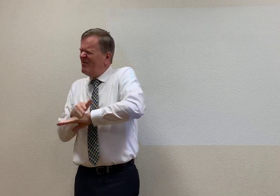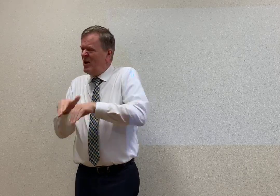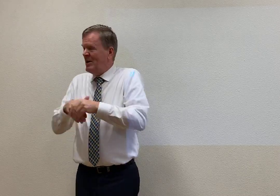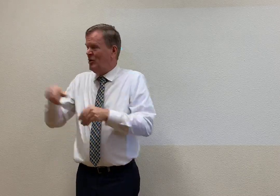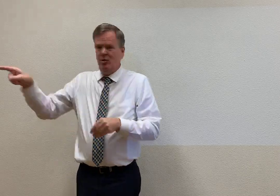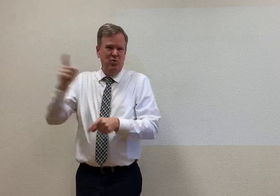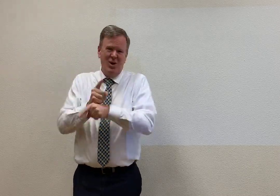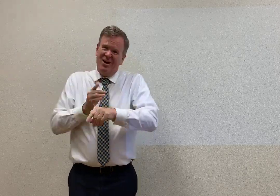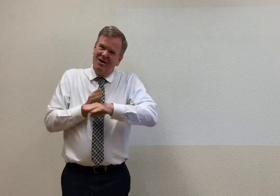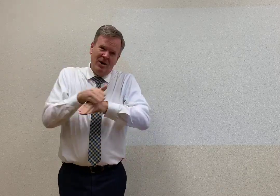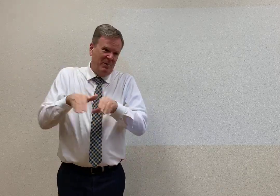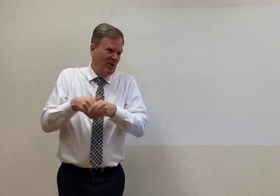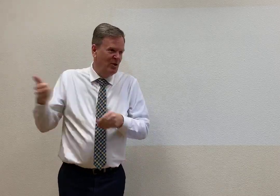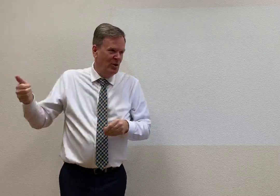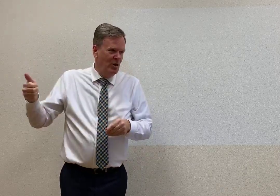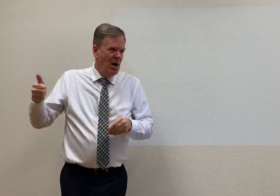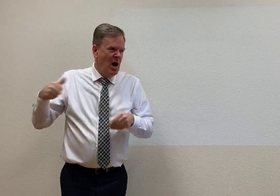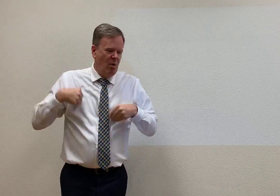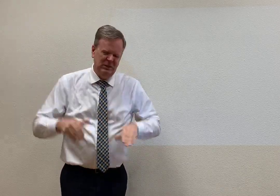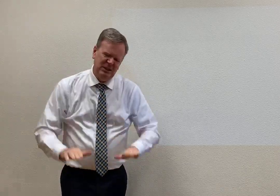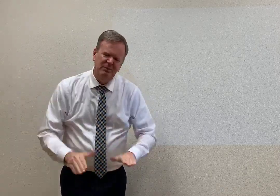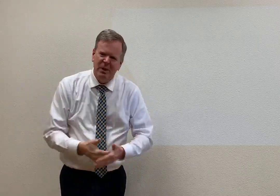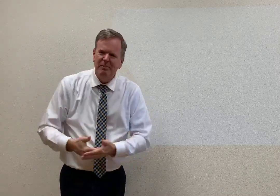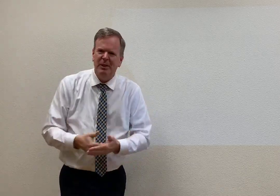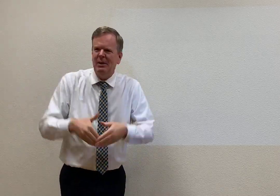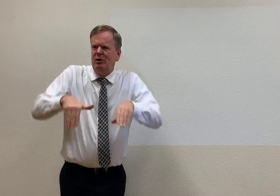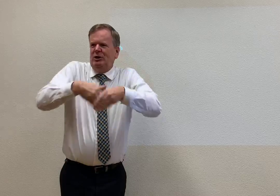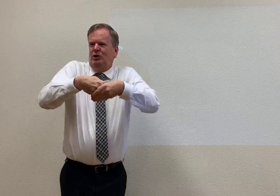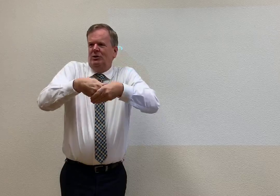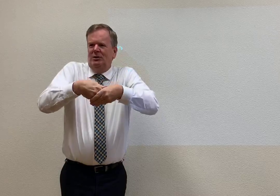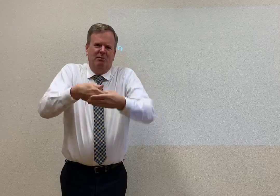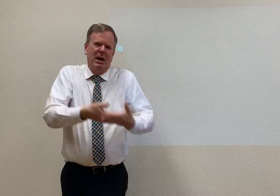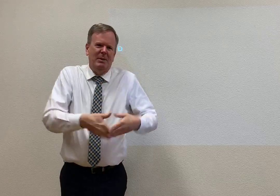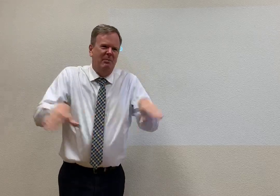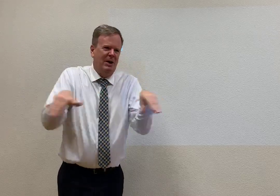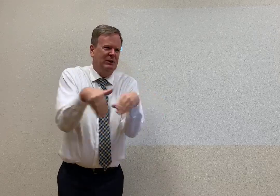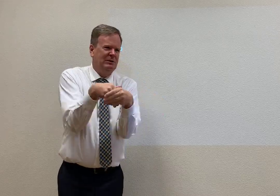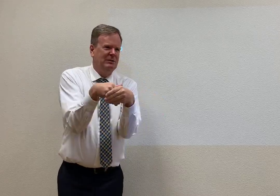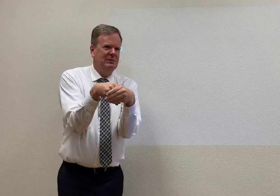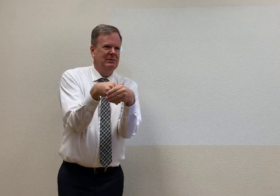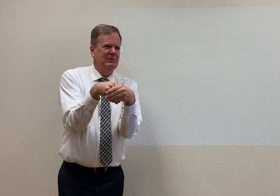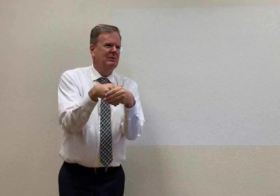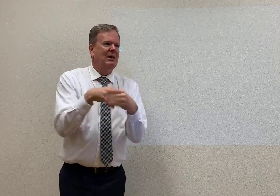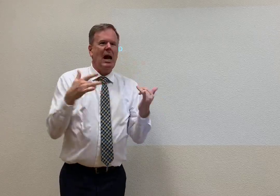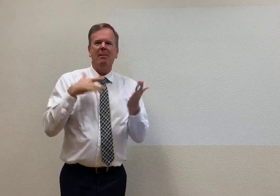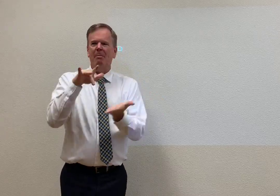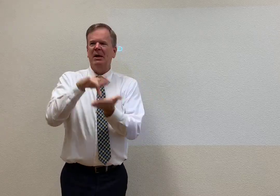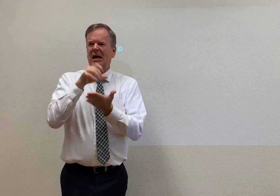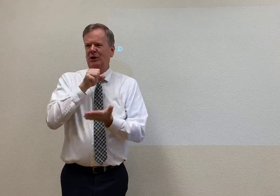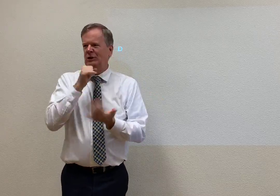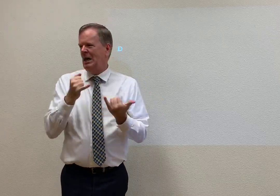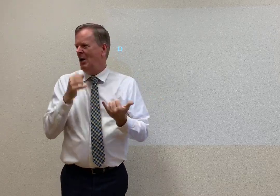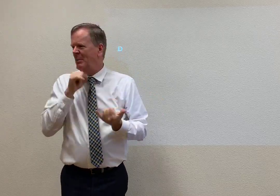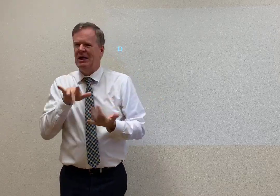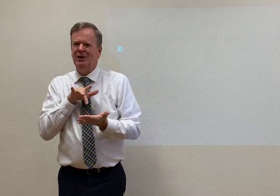is right after I married my wife. We were young. This is a baby marriage. And now I'm a middle-aged